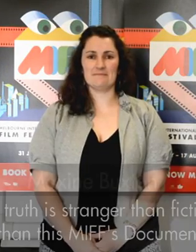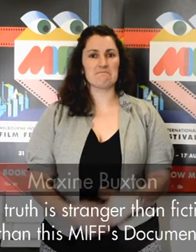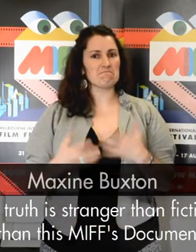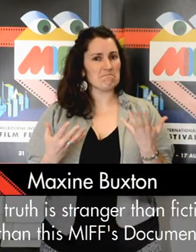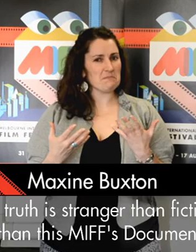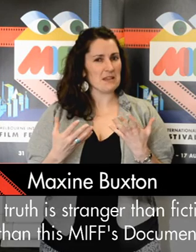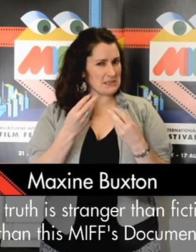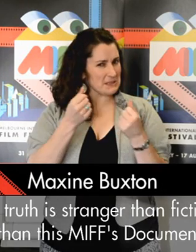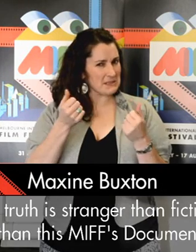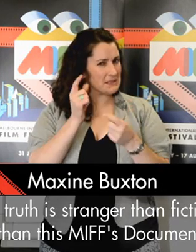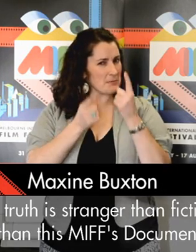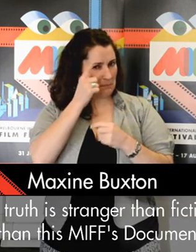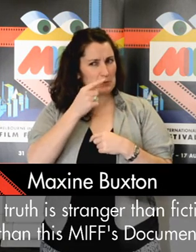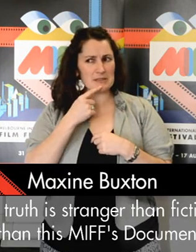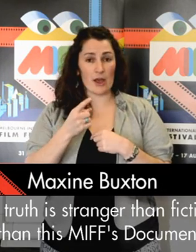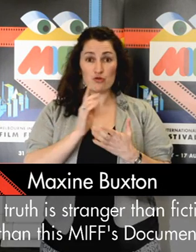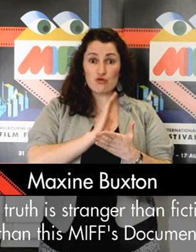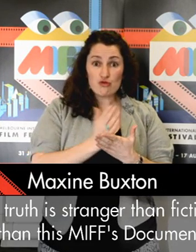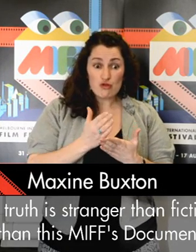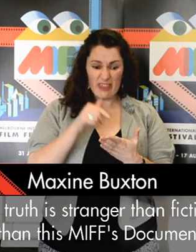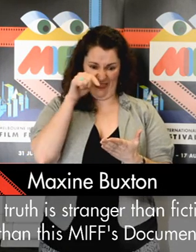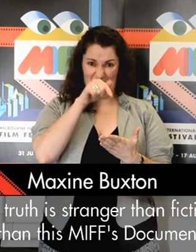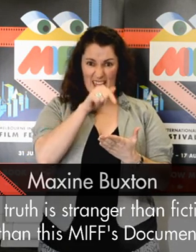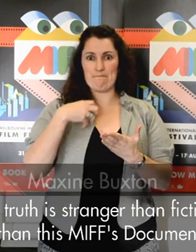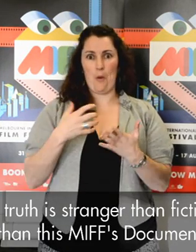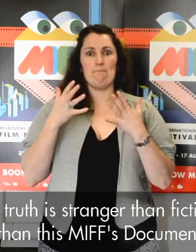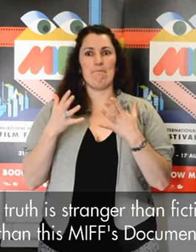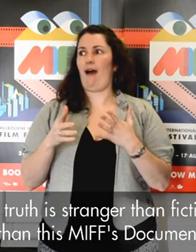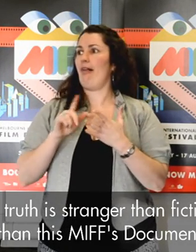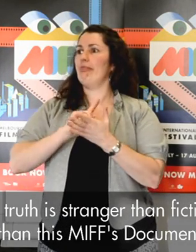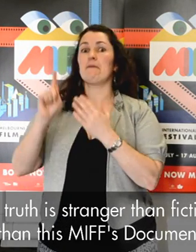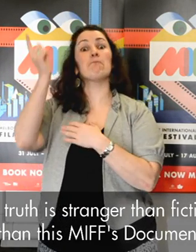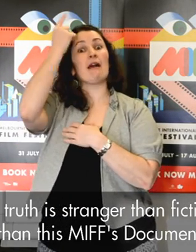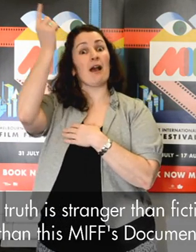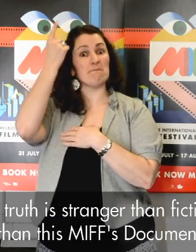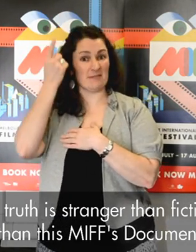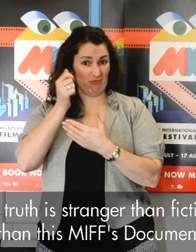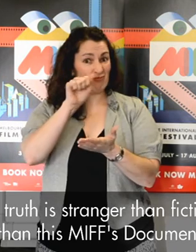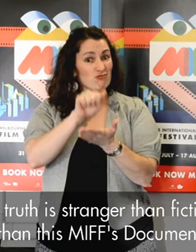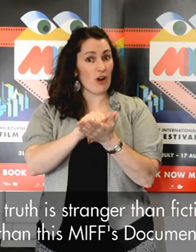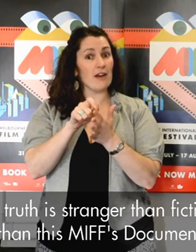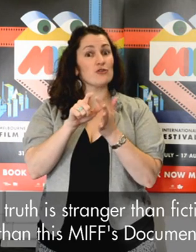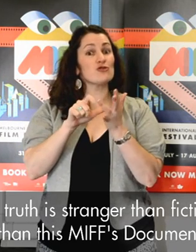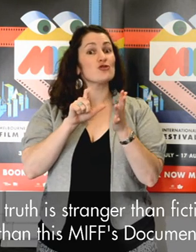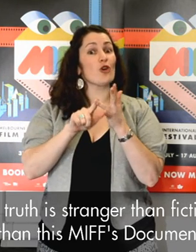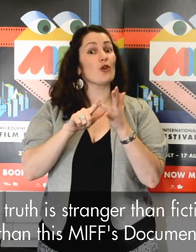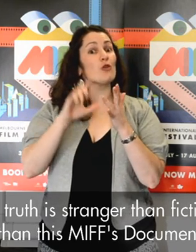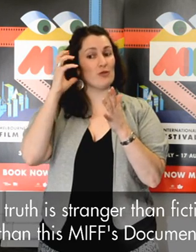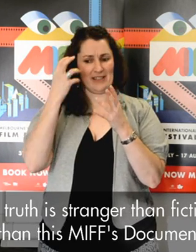They say truth is stranger than fiction, and nothing says it more strongly than MIF's documentary section for